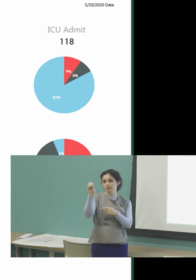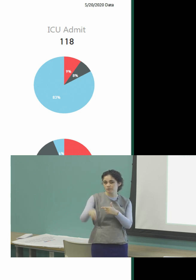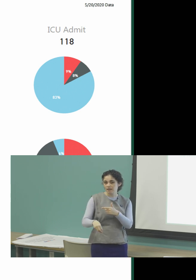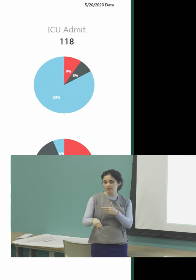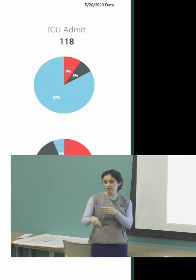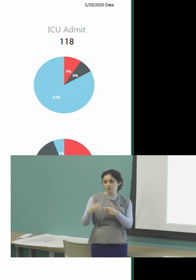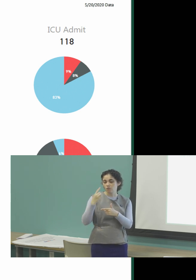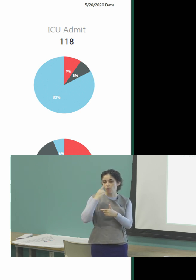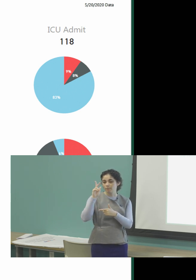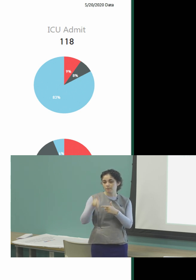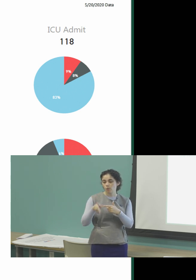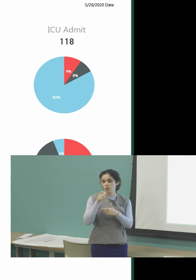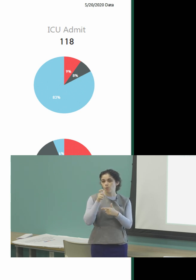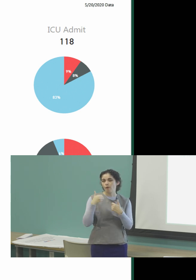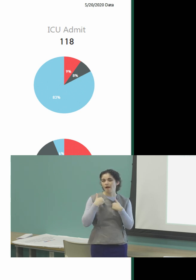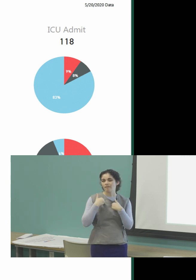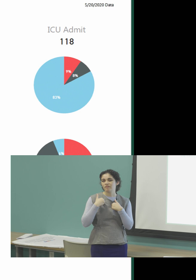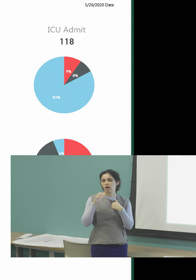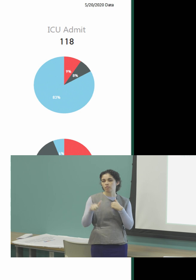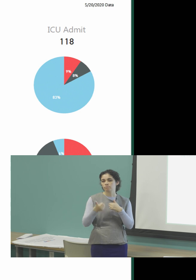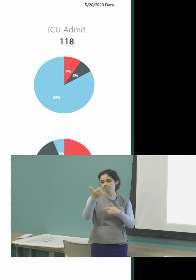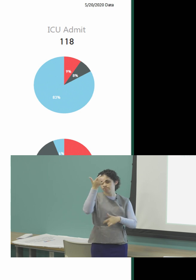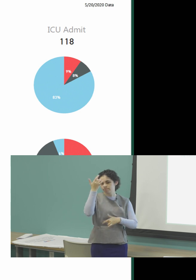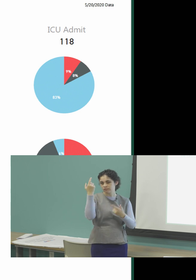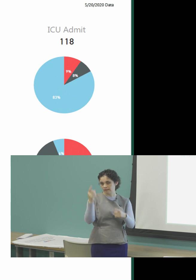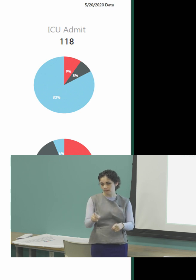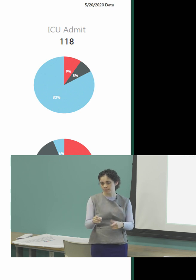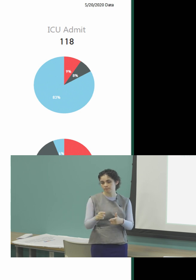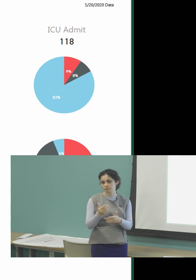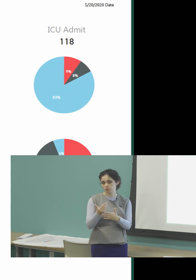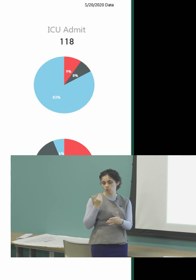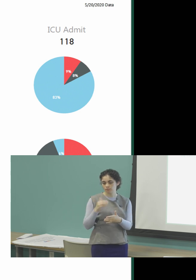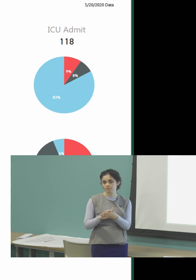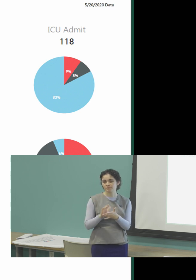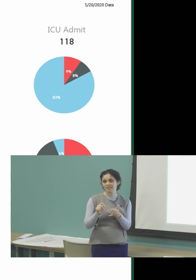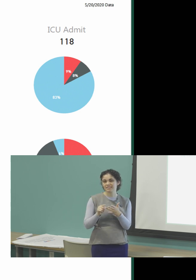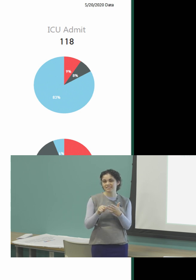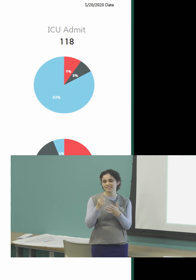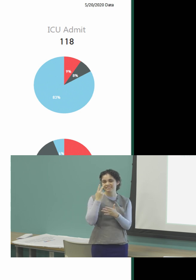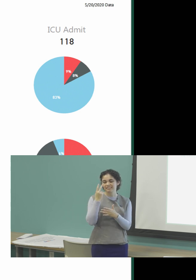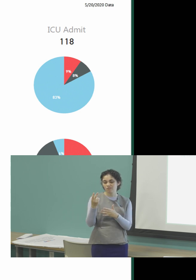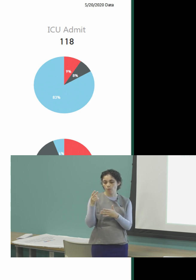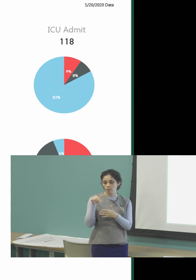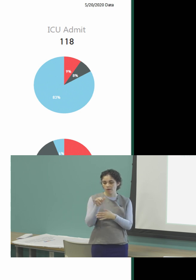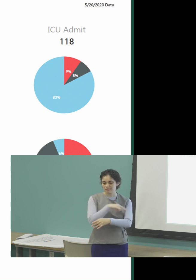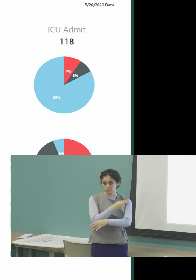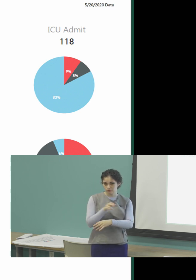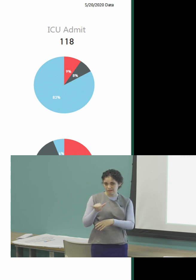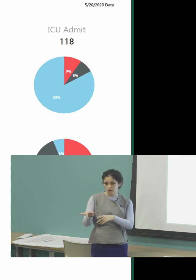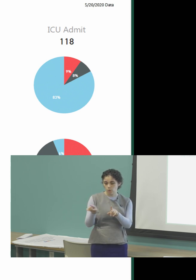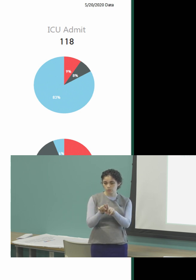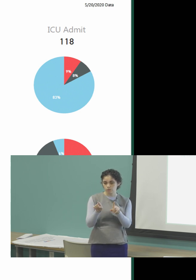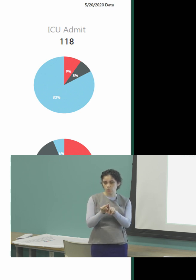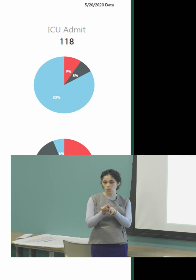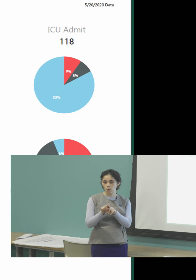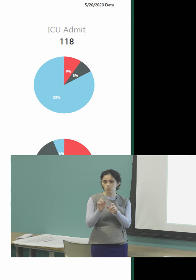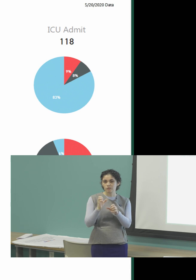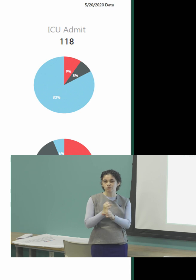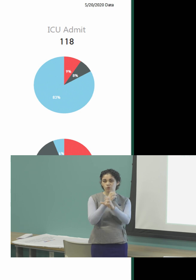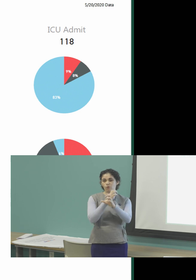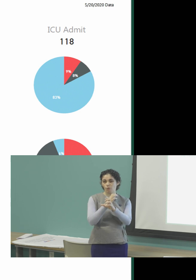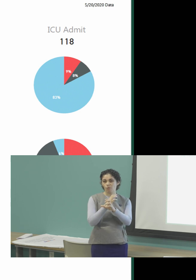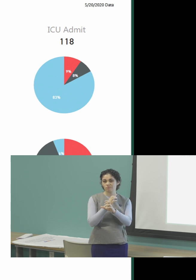79% of people have pre-existing conditions. However, you still see for hospitalizations and for critical care